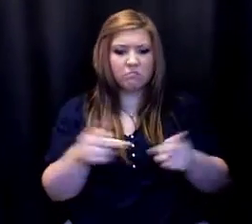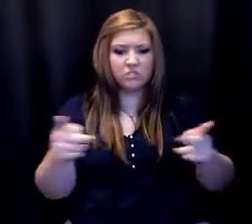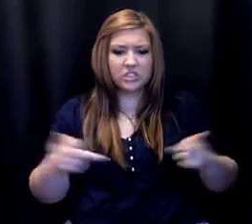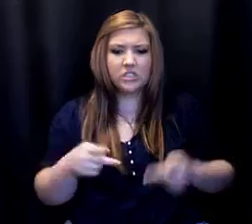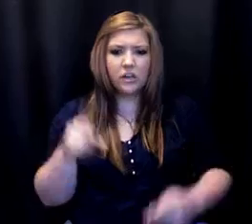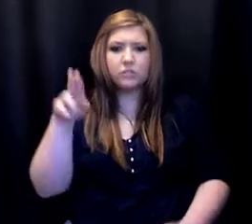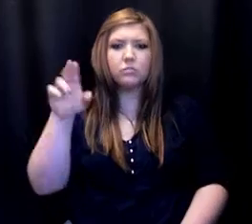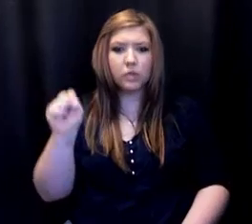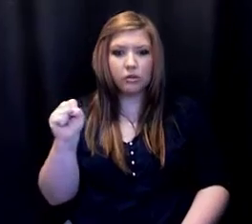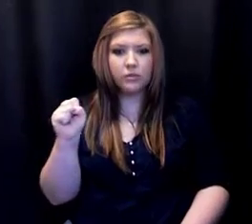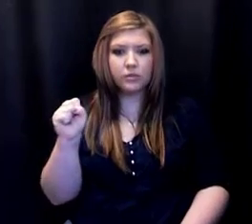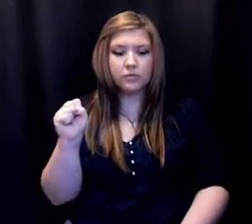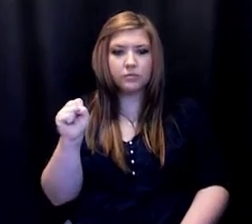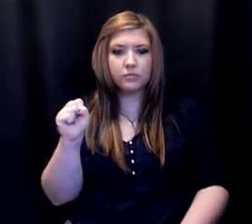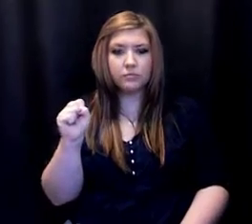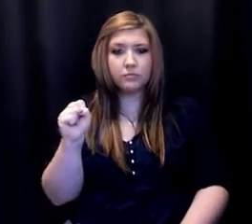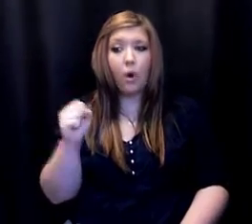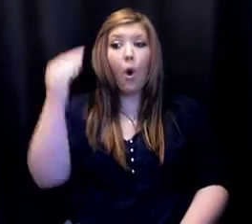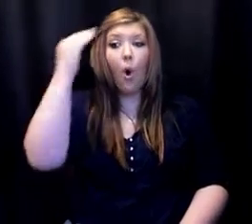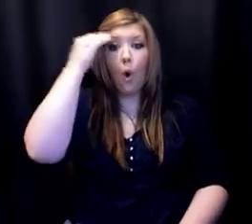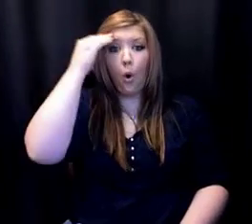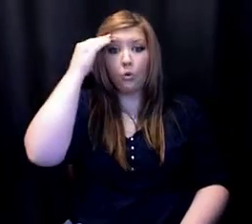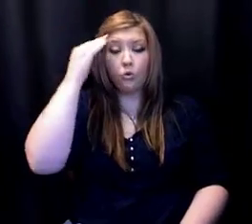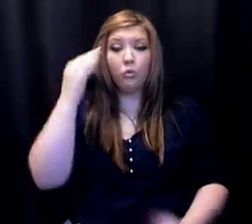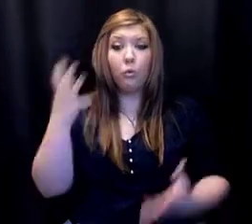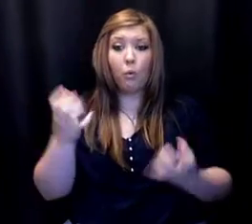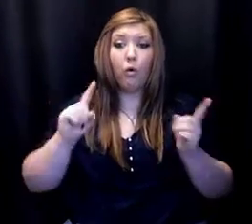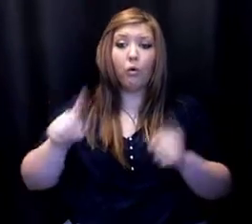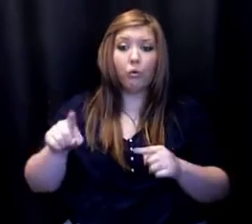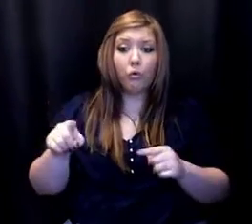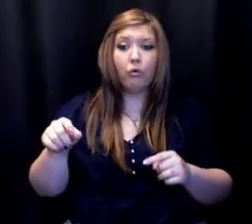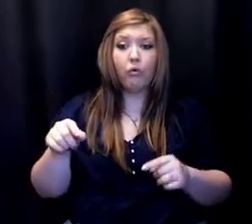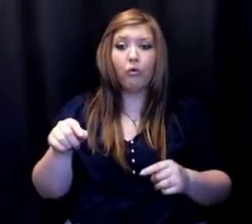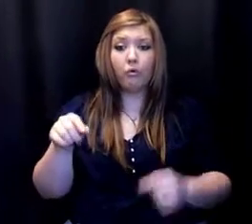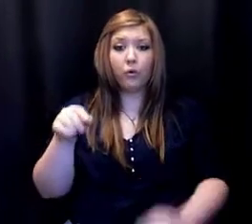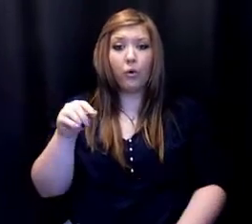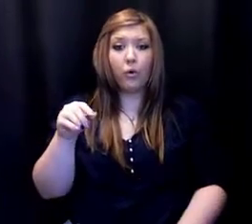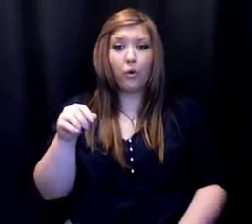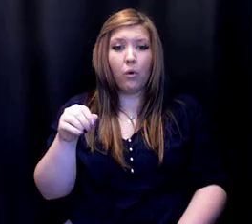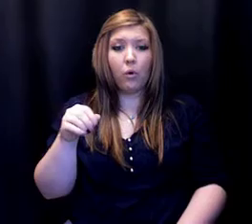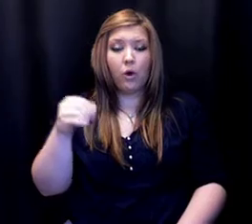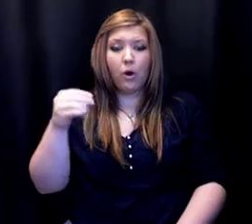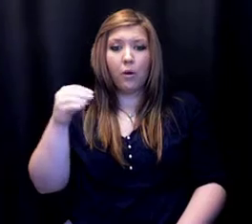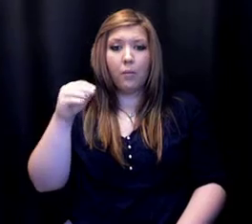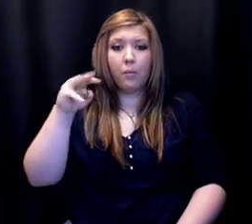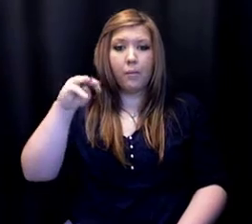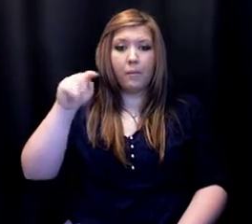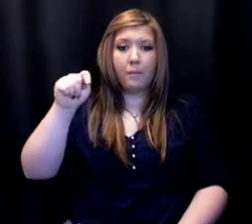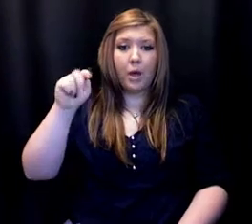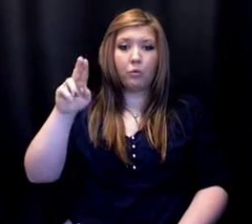I knew I wanted to go to Mount Rushmore. Now, the problem is that Mount Rushmore is in South